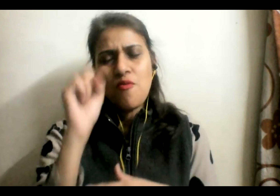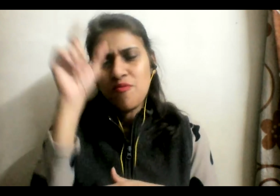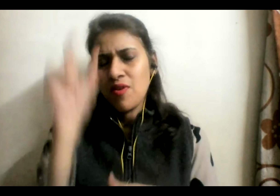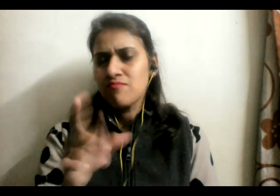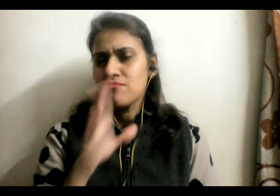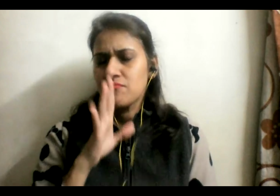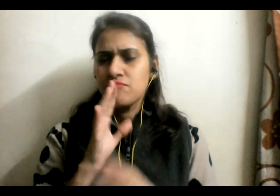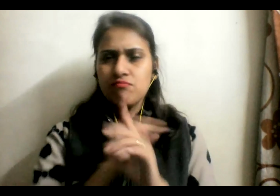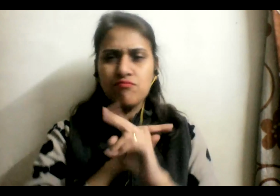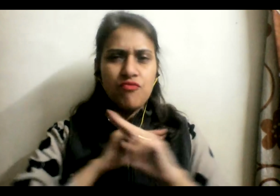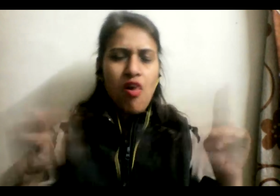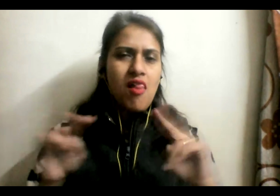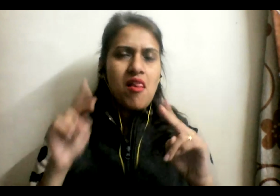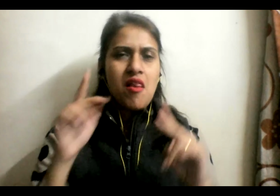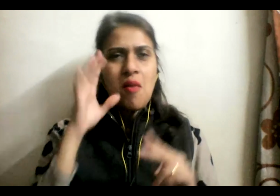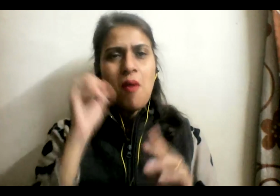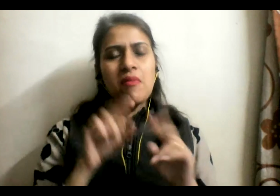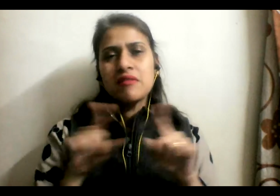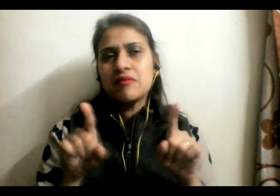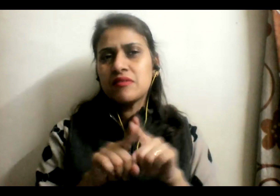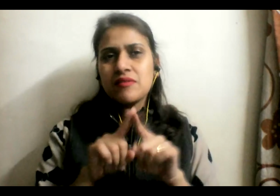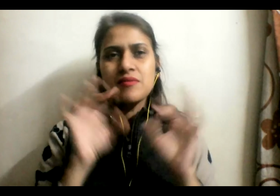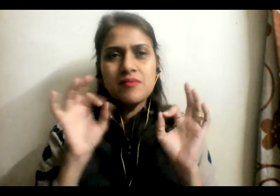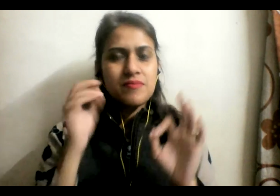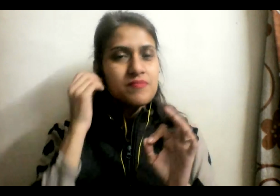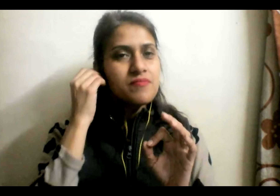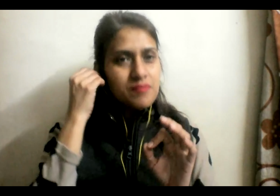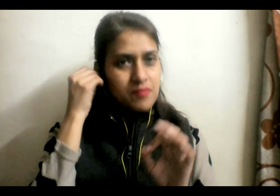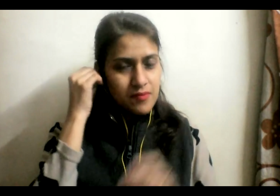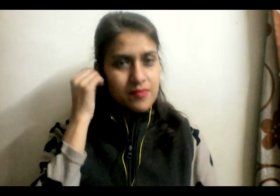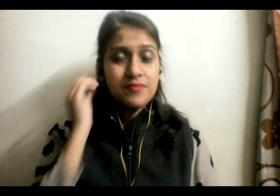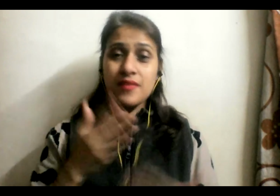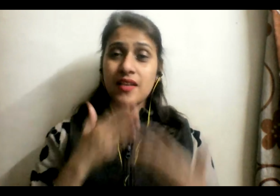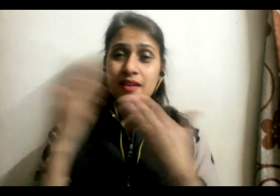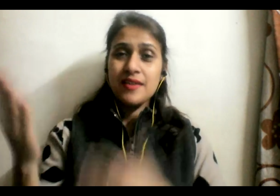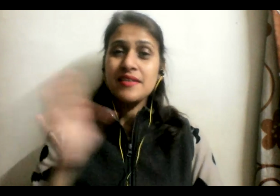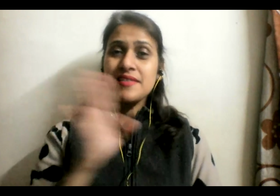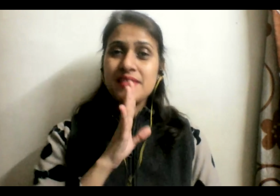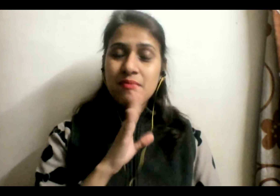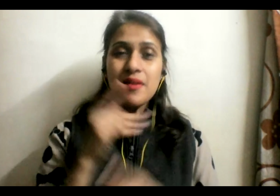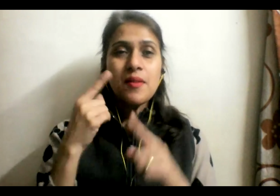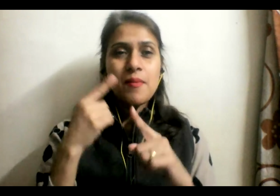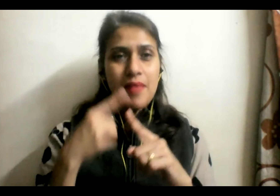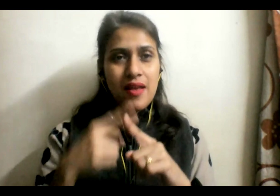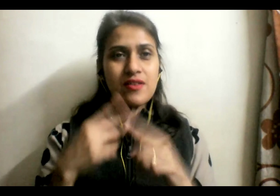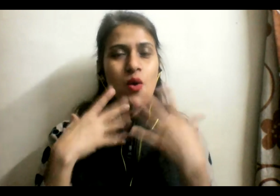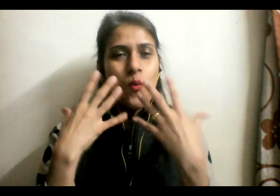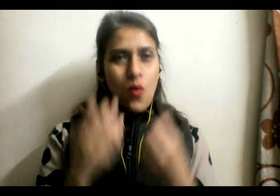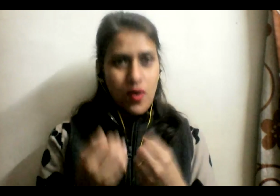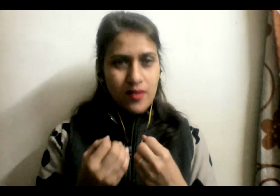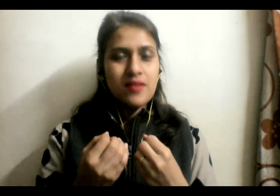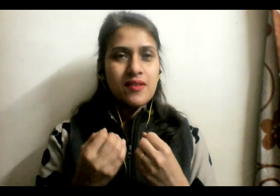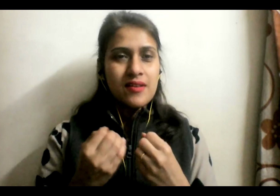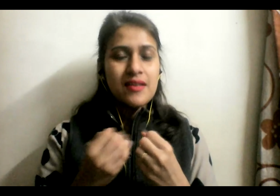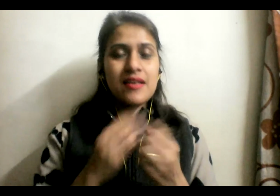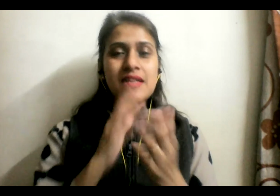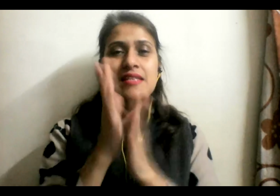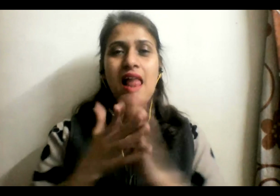I hand it over to you, sir, it is also a matter of great pleasure to welcome back our sign